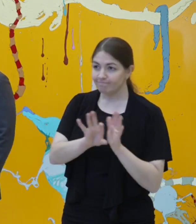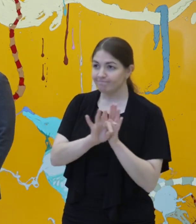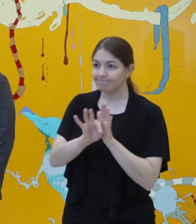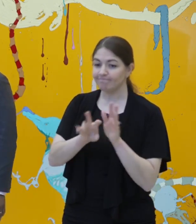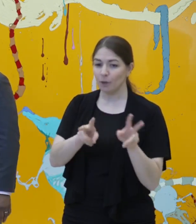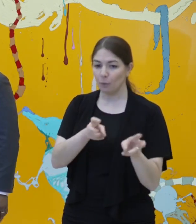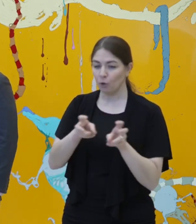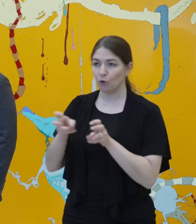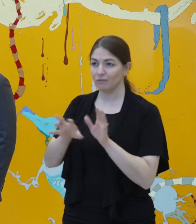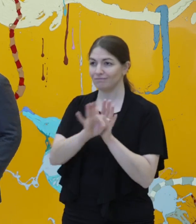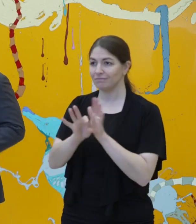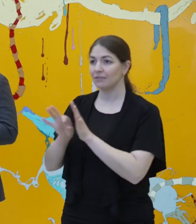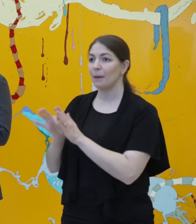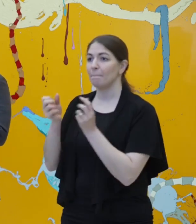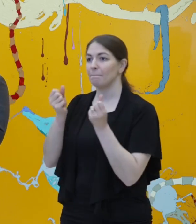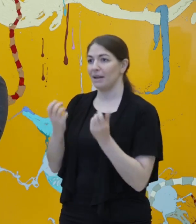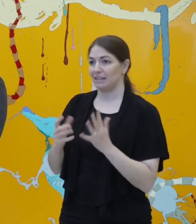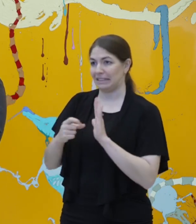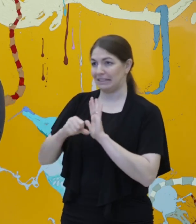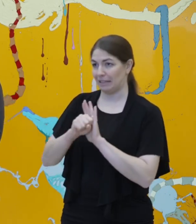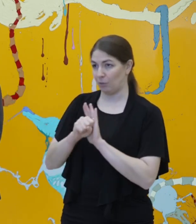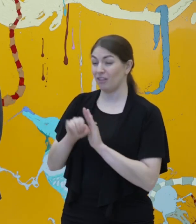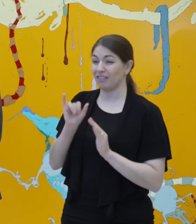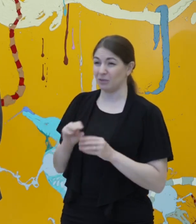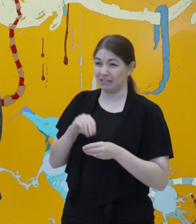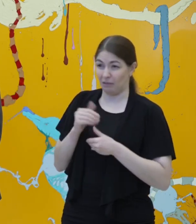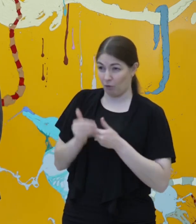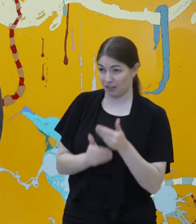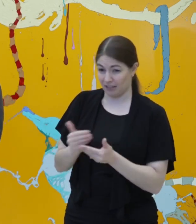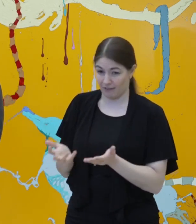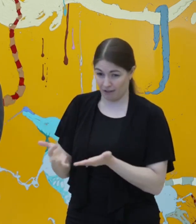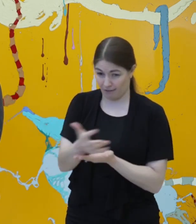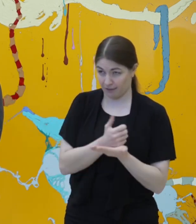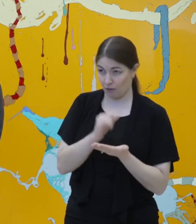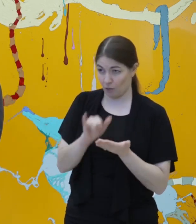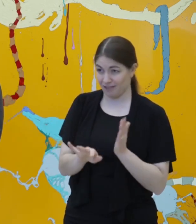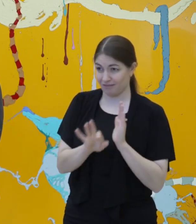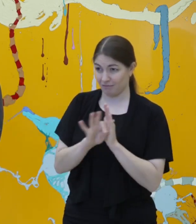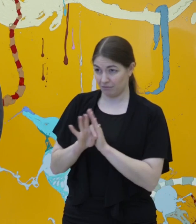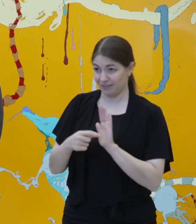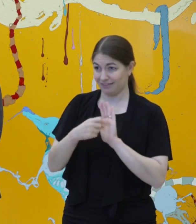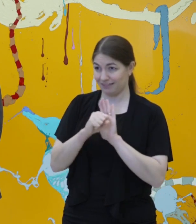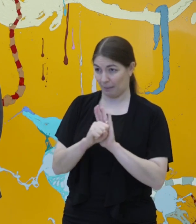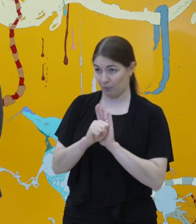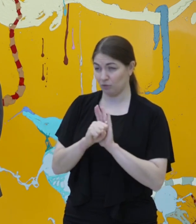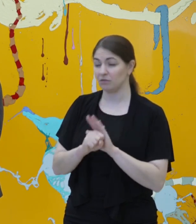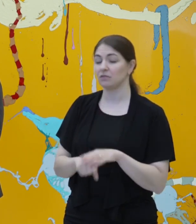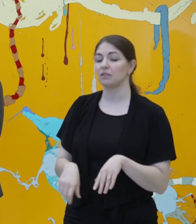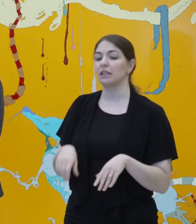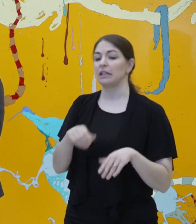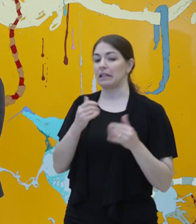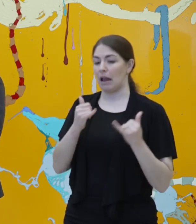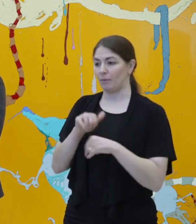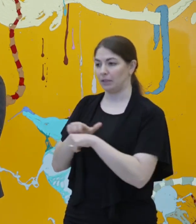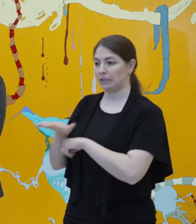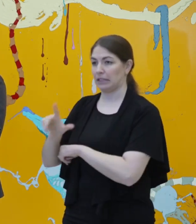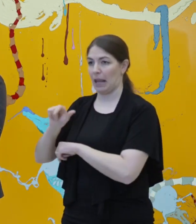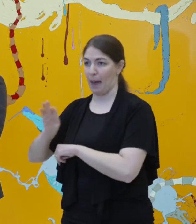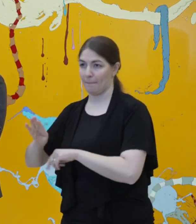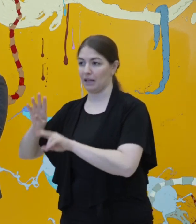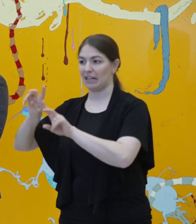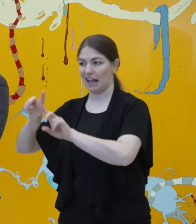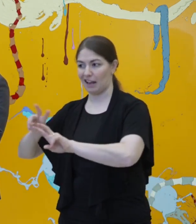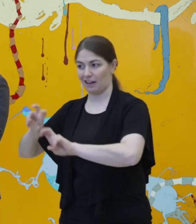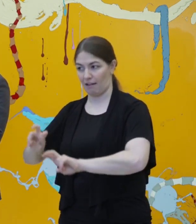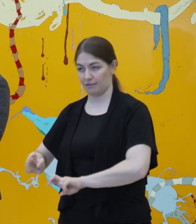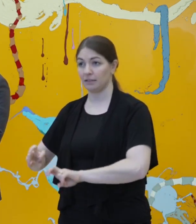are in process and started a couple hours ago, the process of being collected and analyzed in the lab. And so our